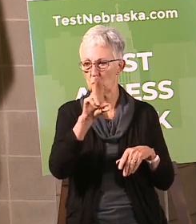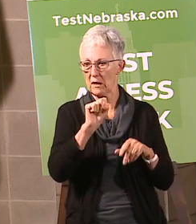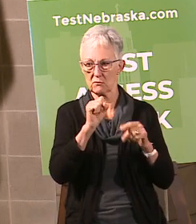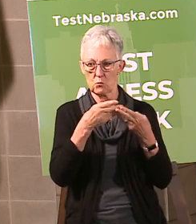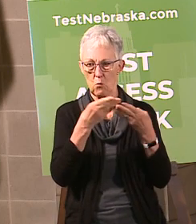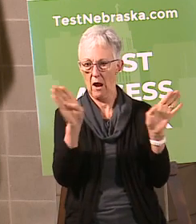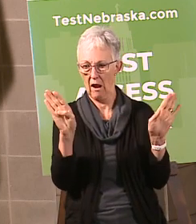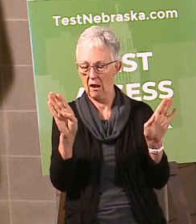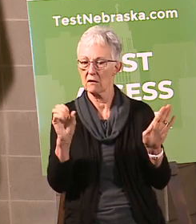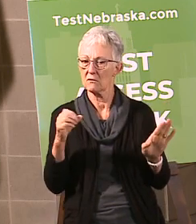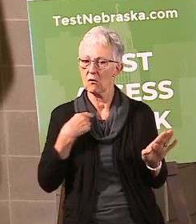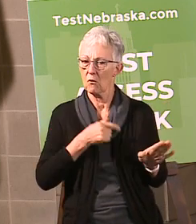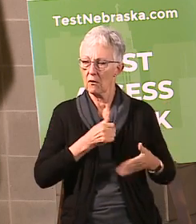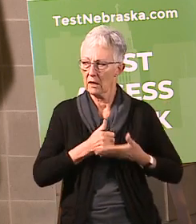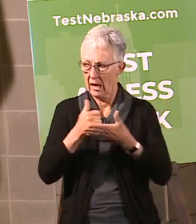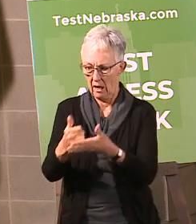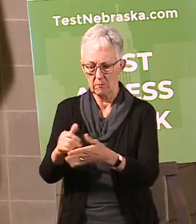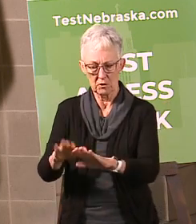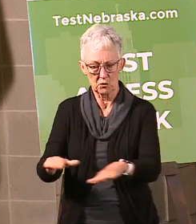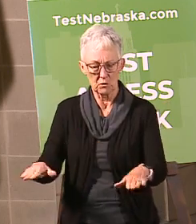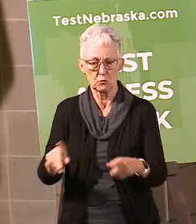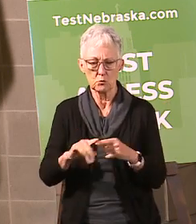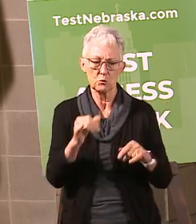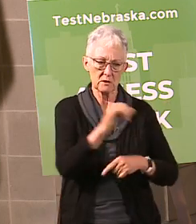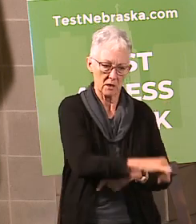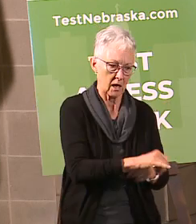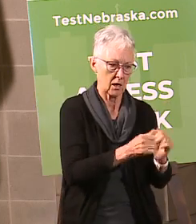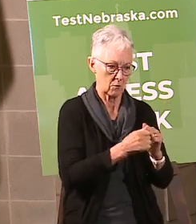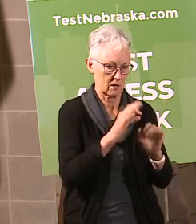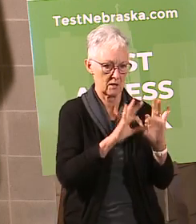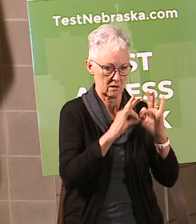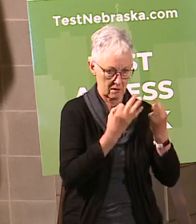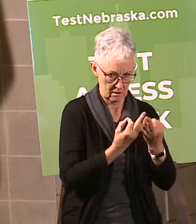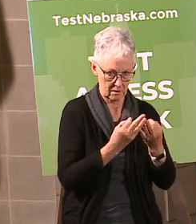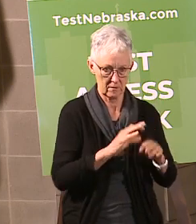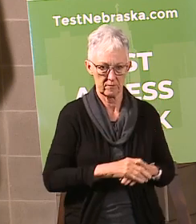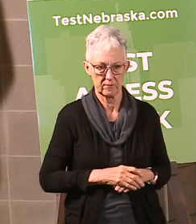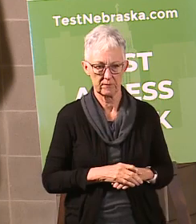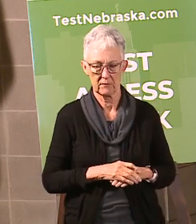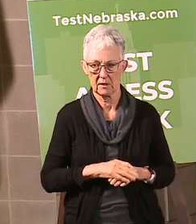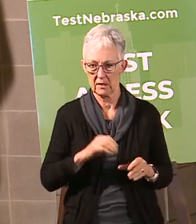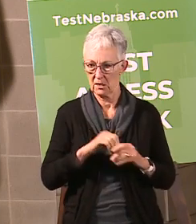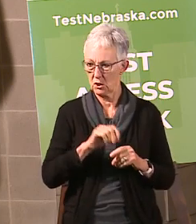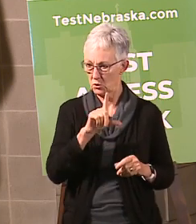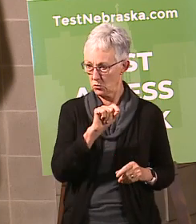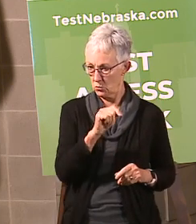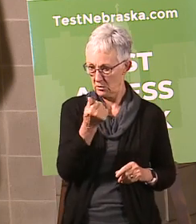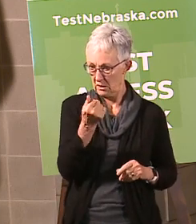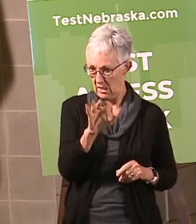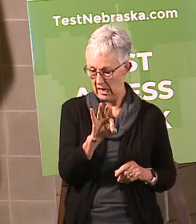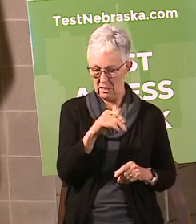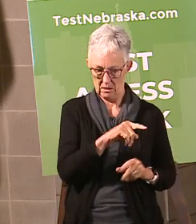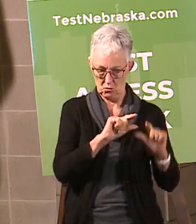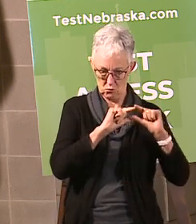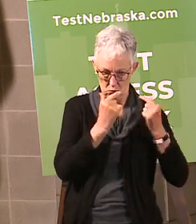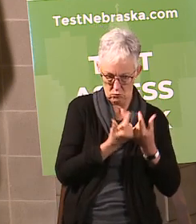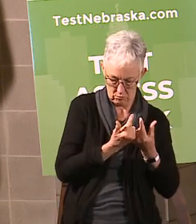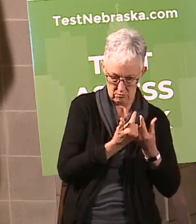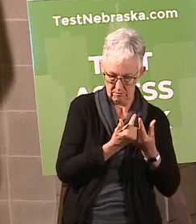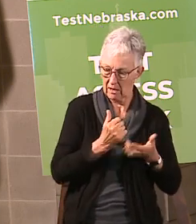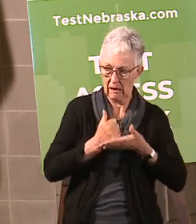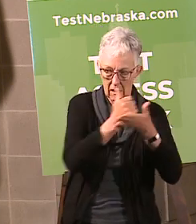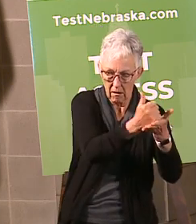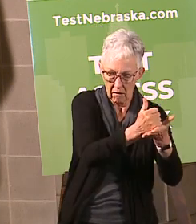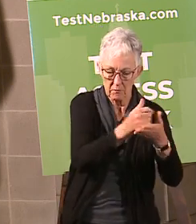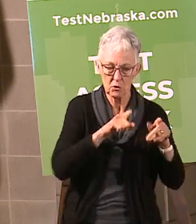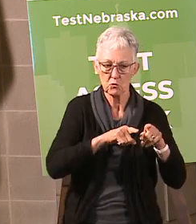child well-being, but they become a whole lot more. In 2019, these were the groups that stepped up when we had flooding, and